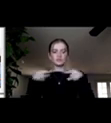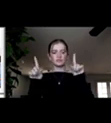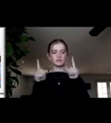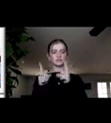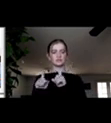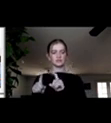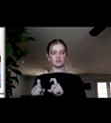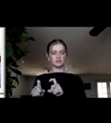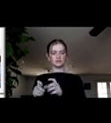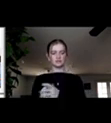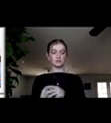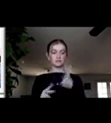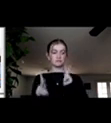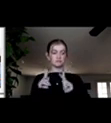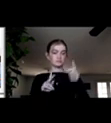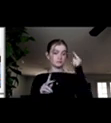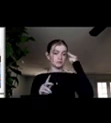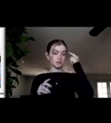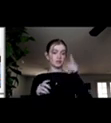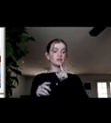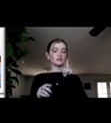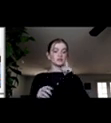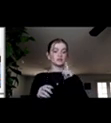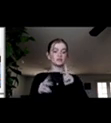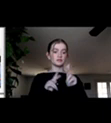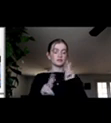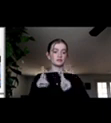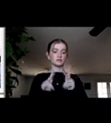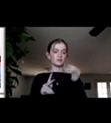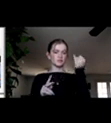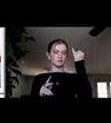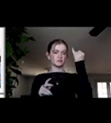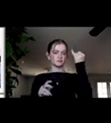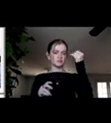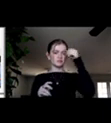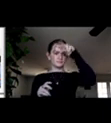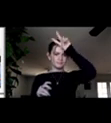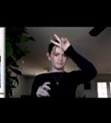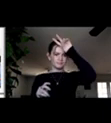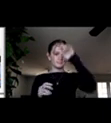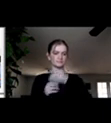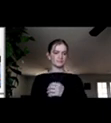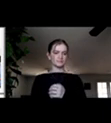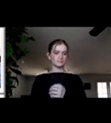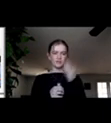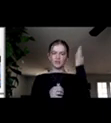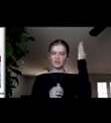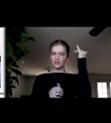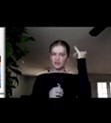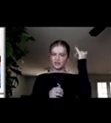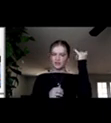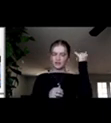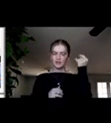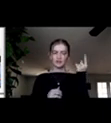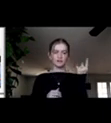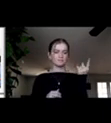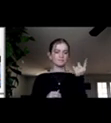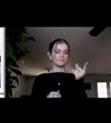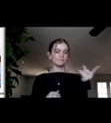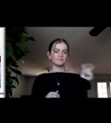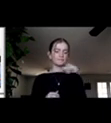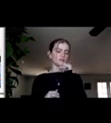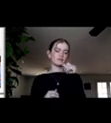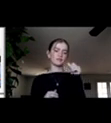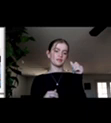Spoken language was critical to succeeding on these tests. People thought deaf people were stupid because they didn't use spoken